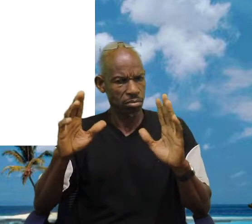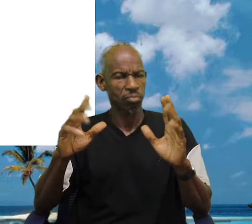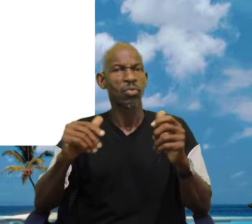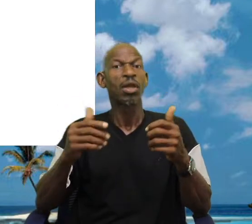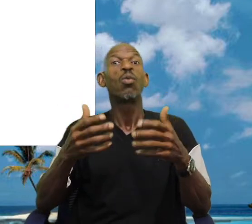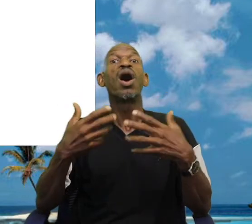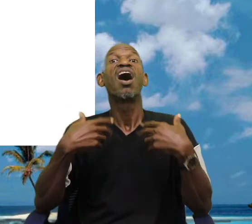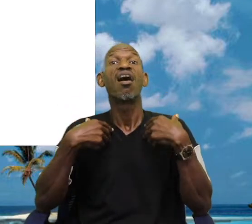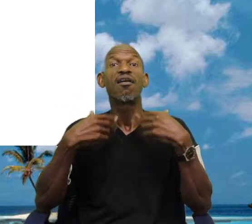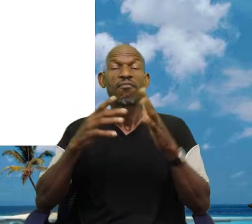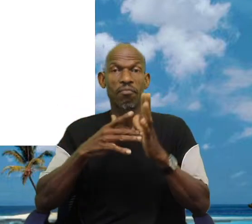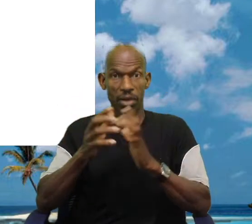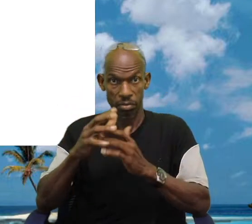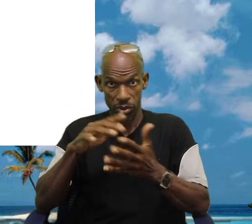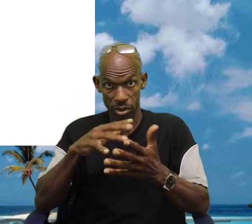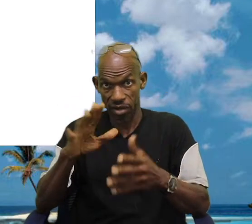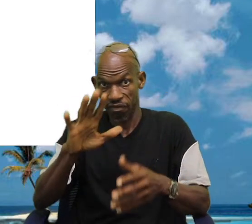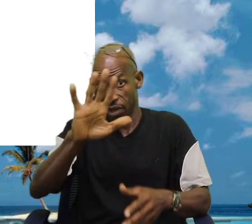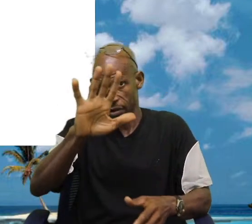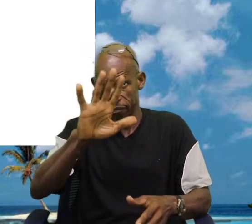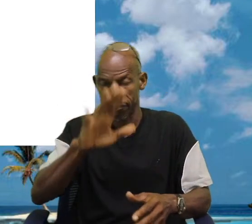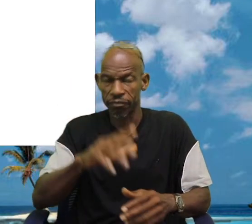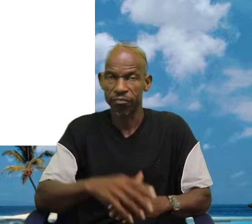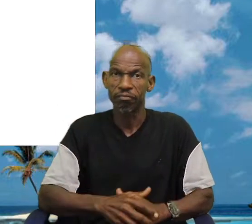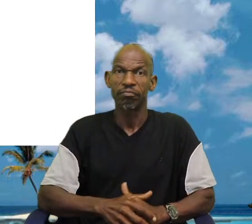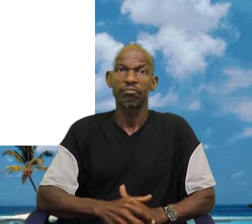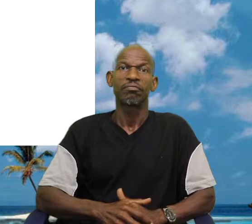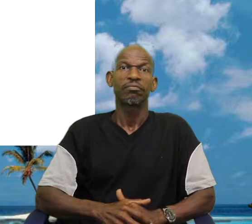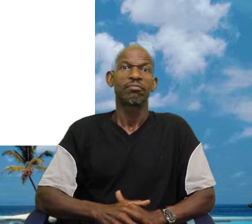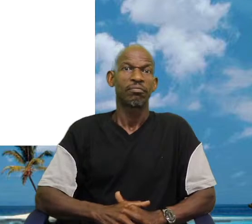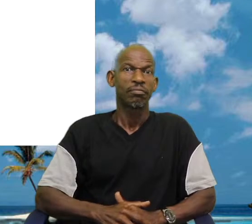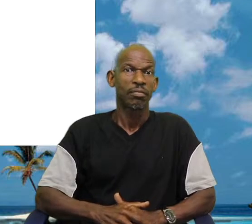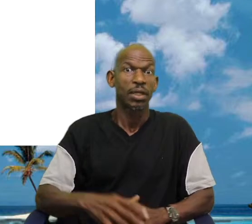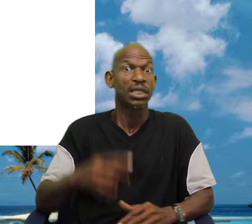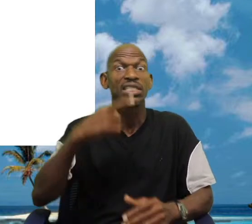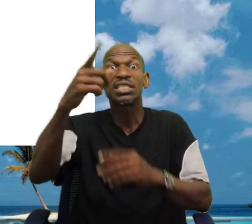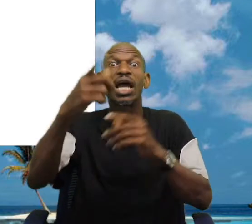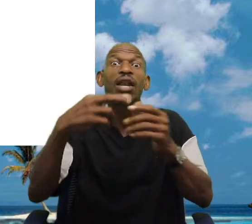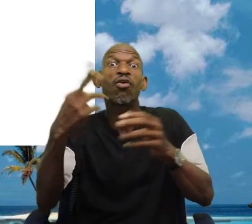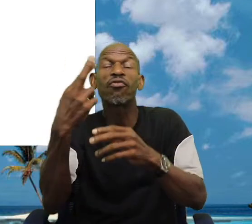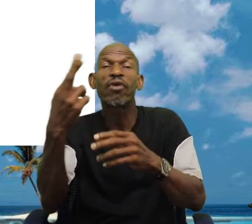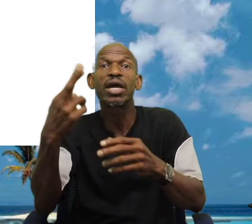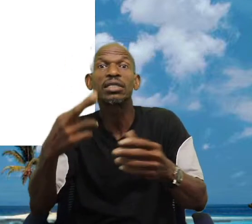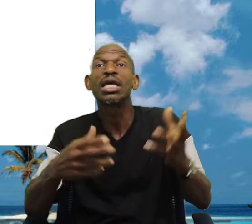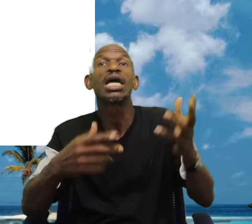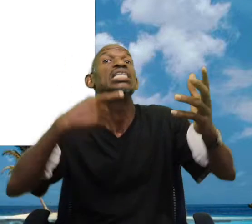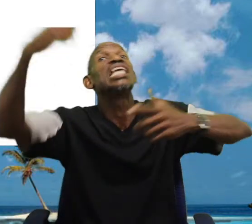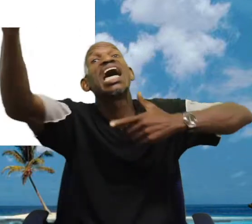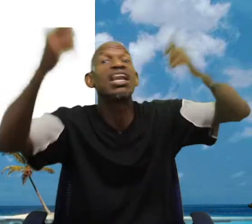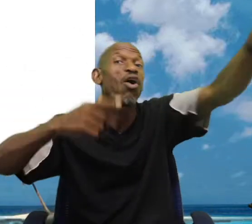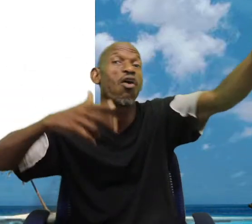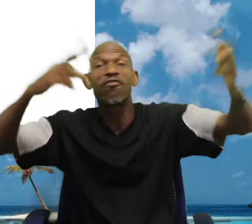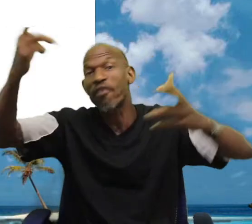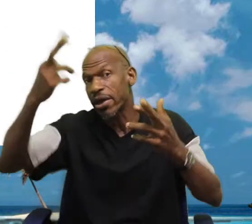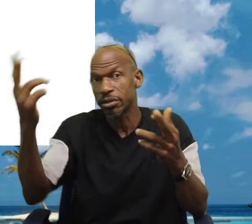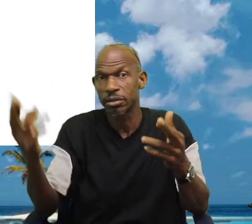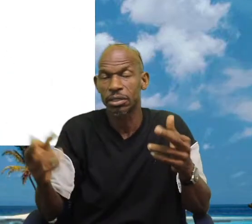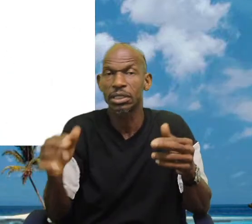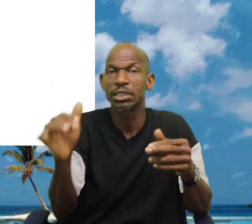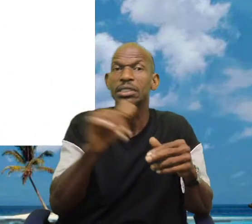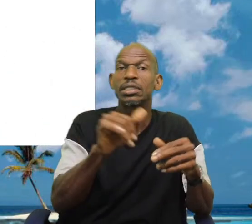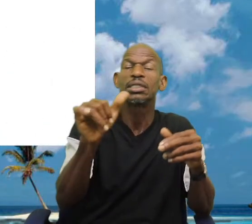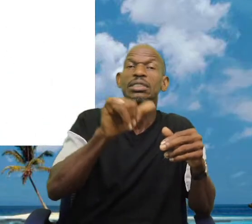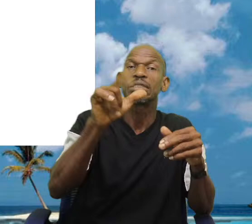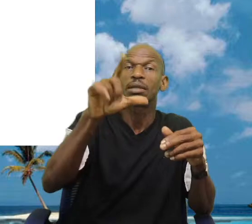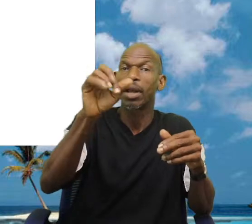with our Bible study at 5 tomorrow, and we will see you same time. Now, the same link that you used today for English class is the same